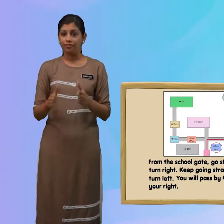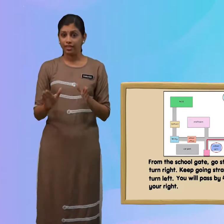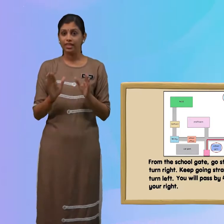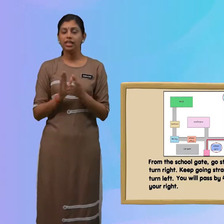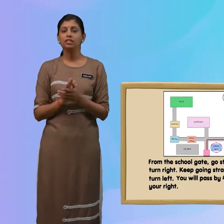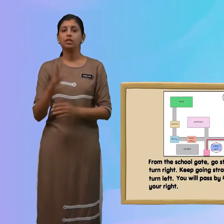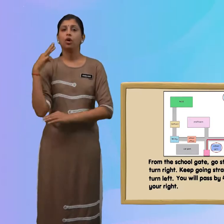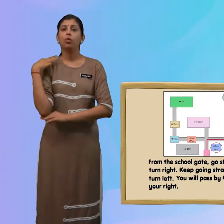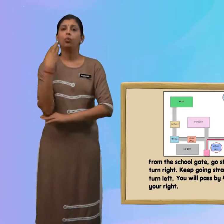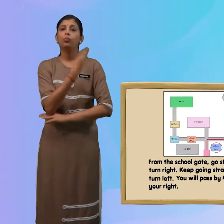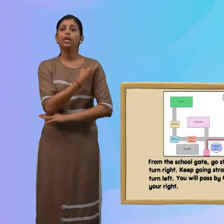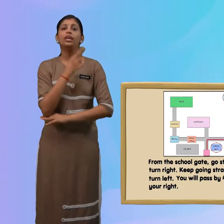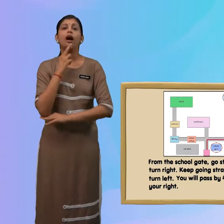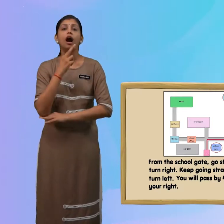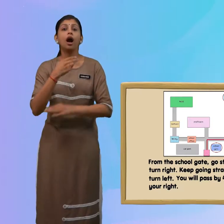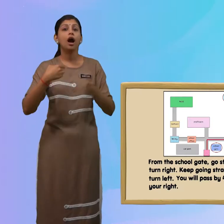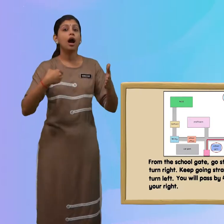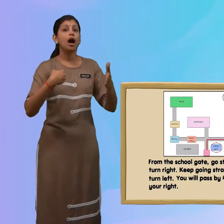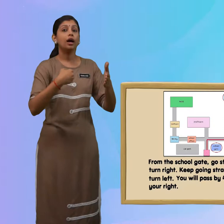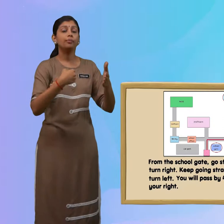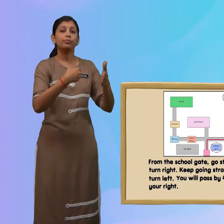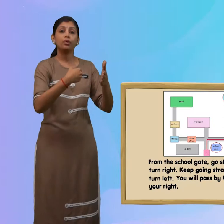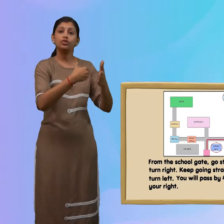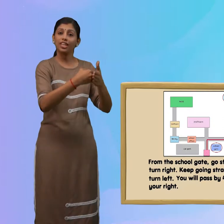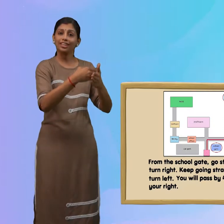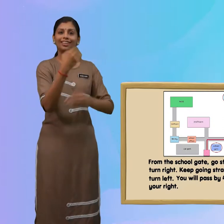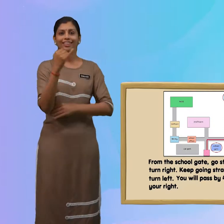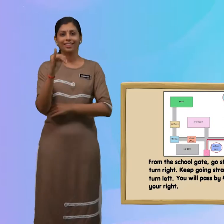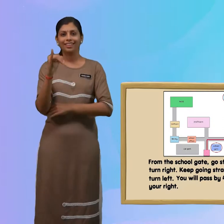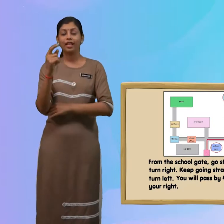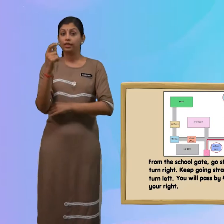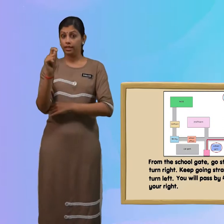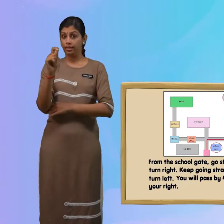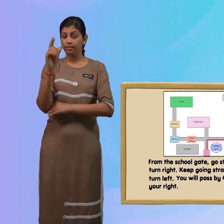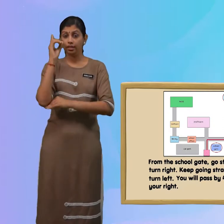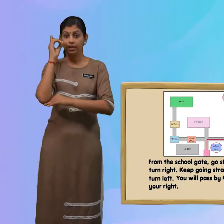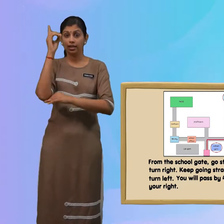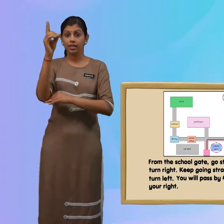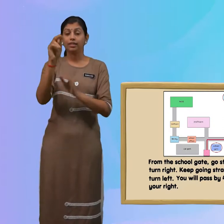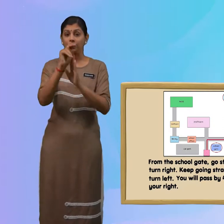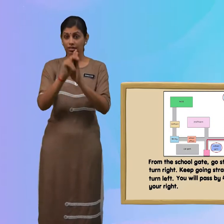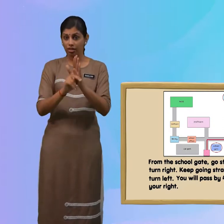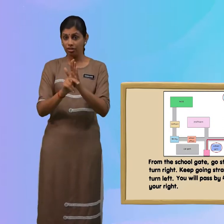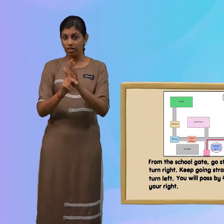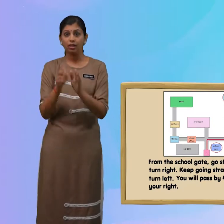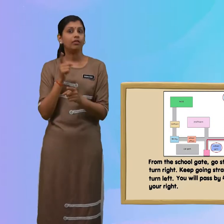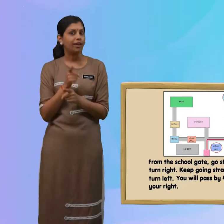After this, we are approaching the destination,